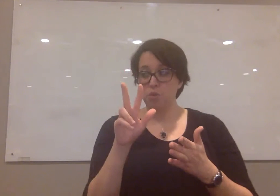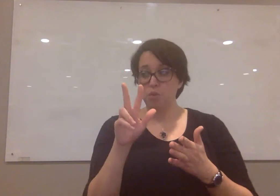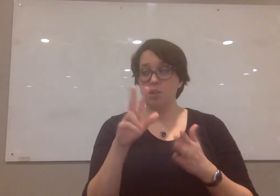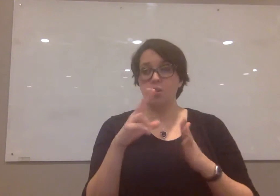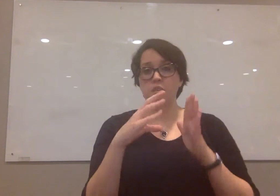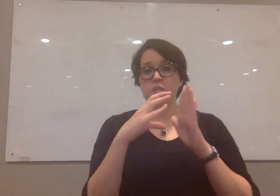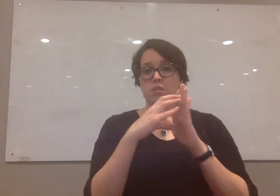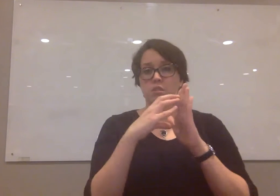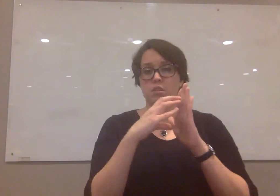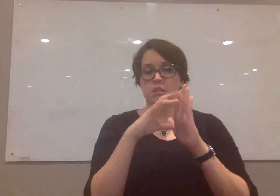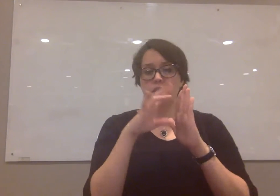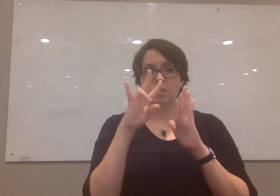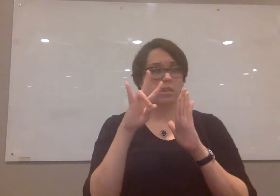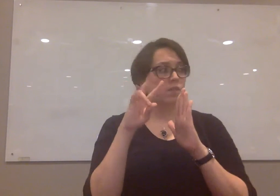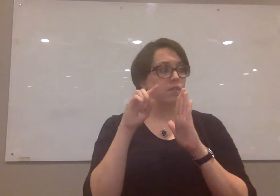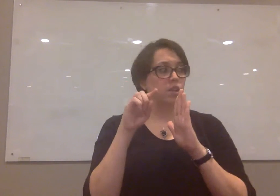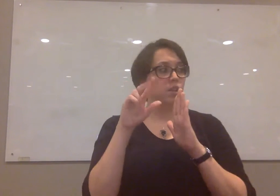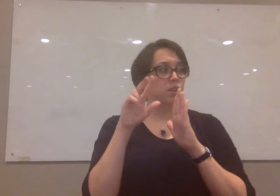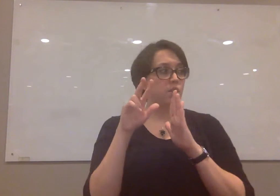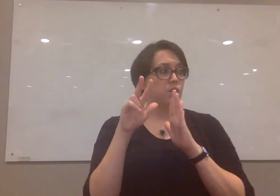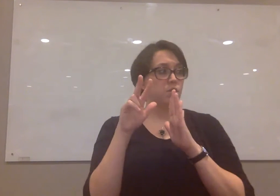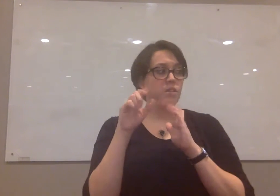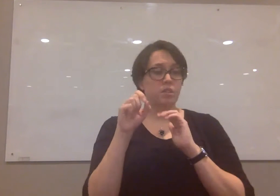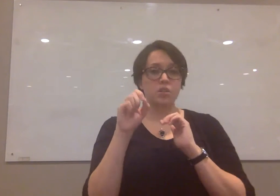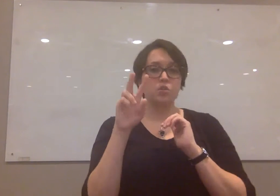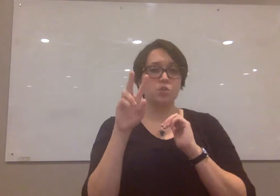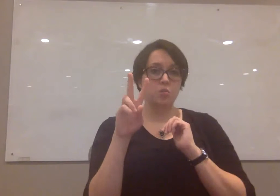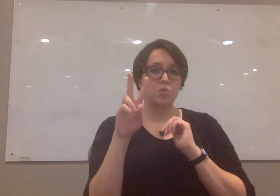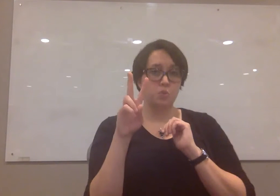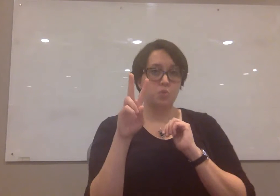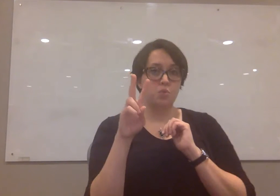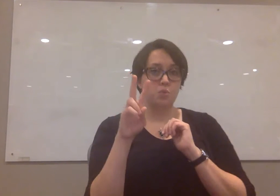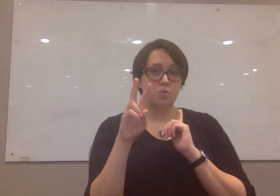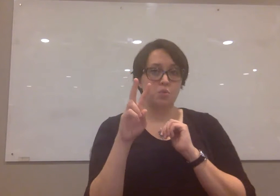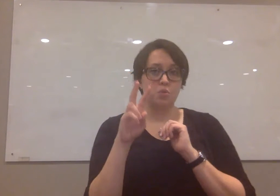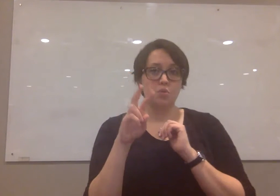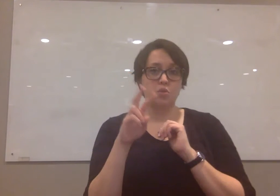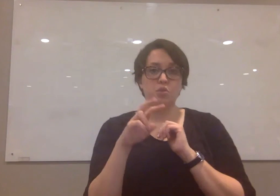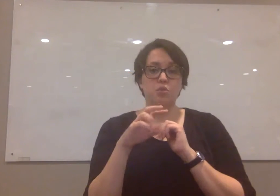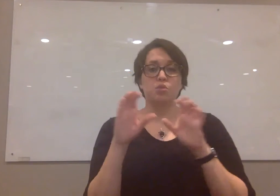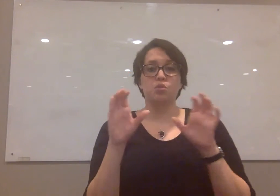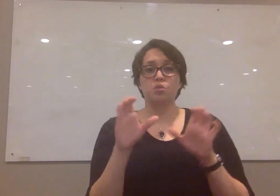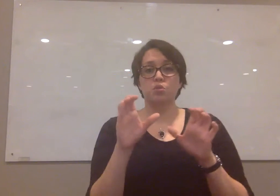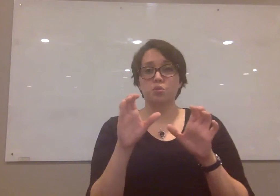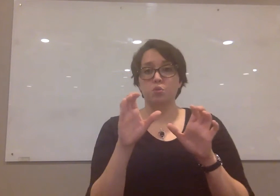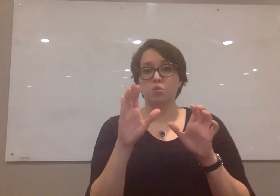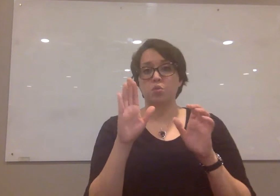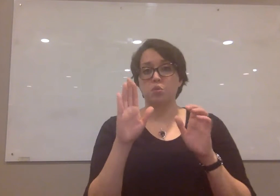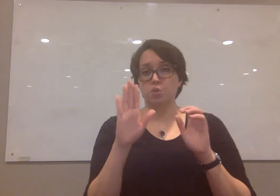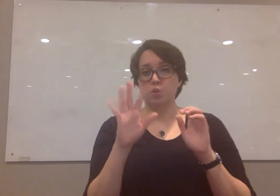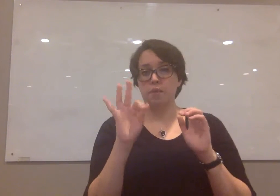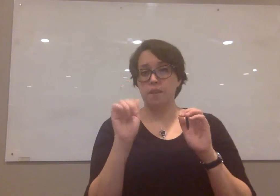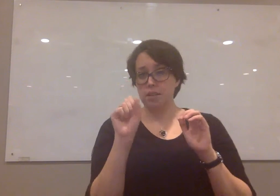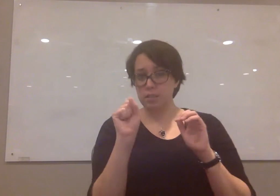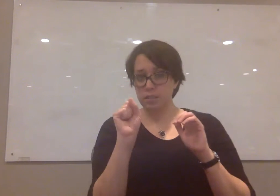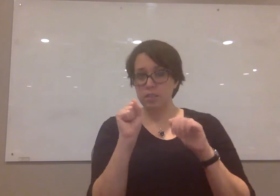7.3.2, is in init, you do your fast initialization, you send real init to yourself to finish